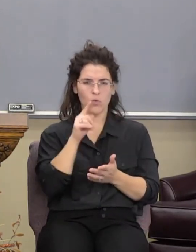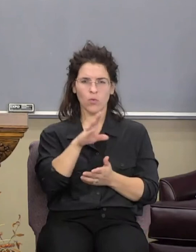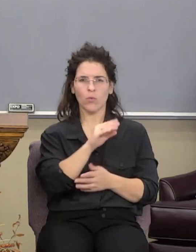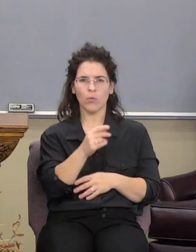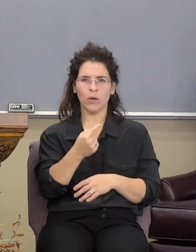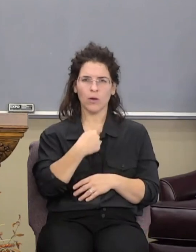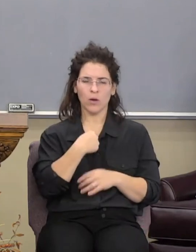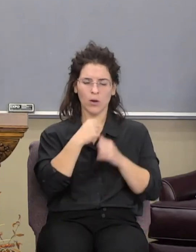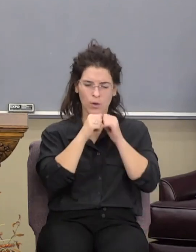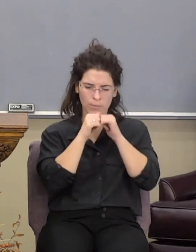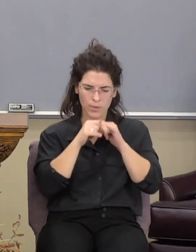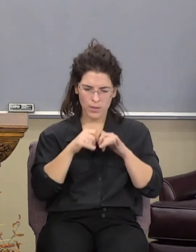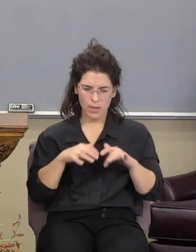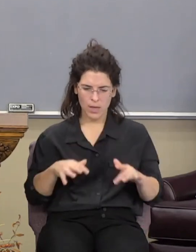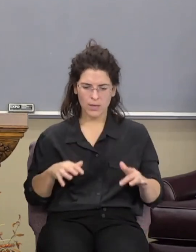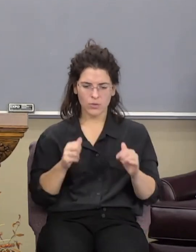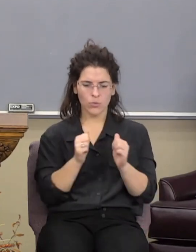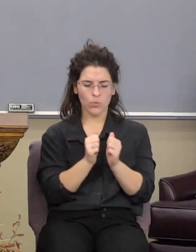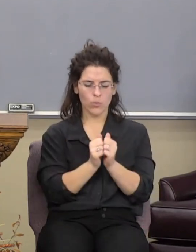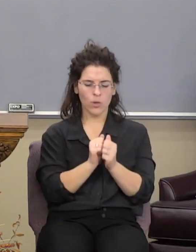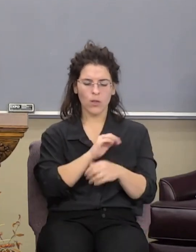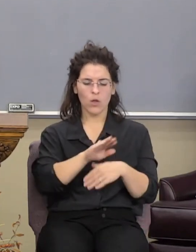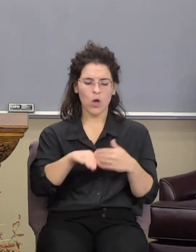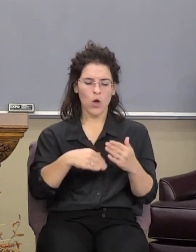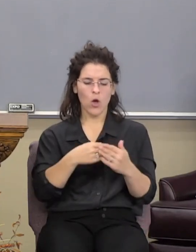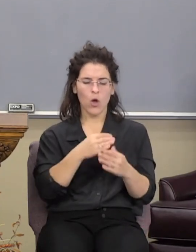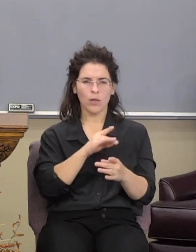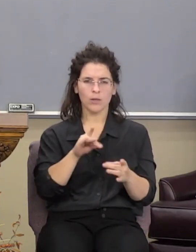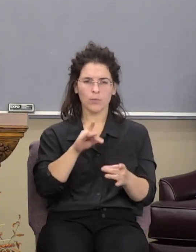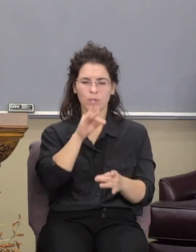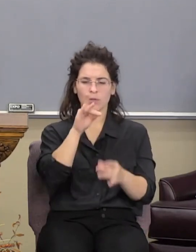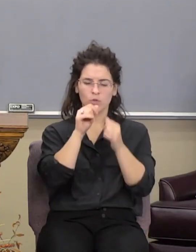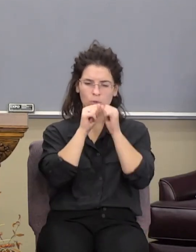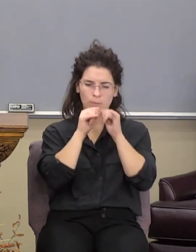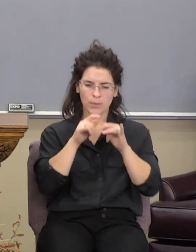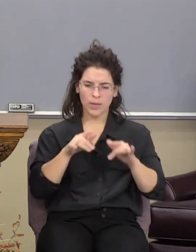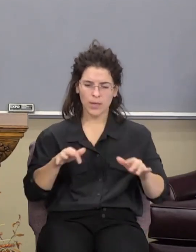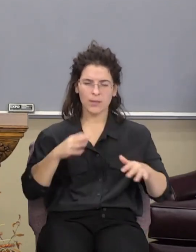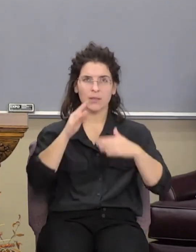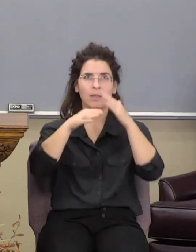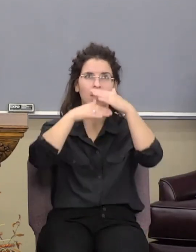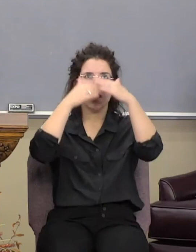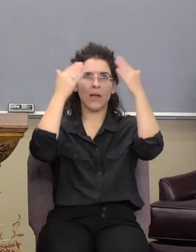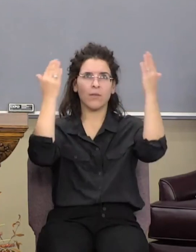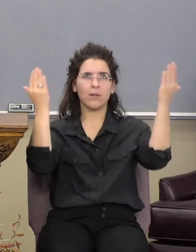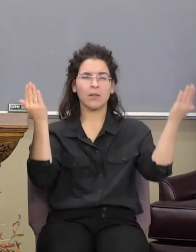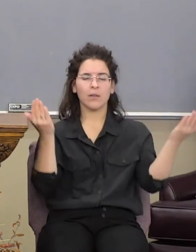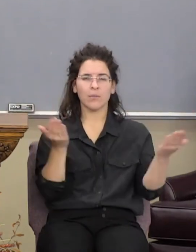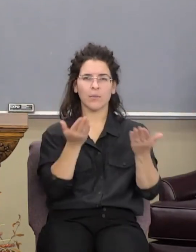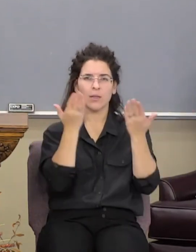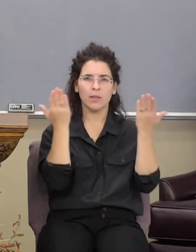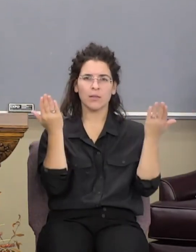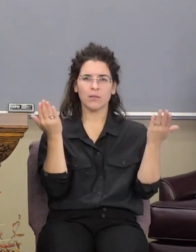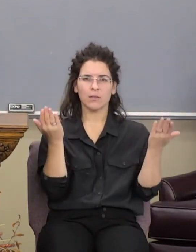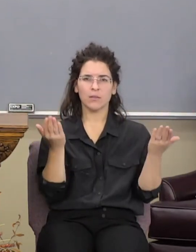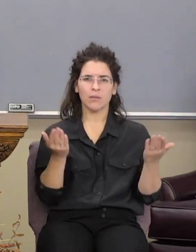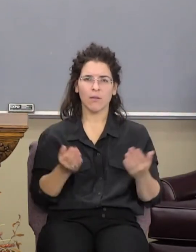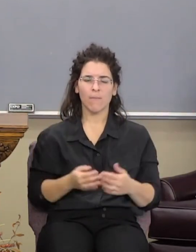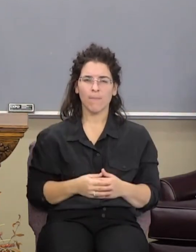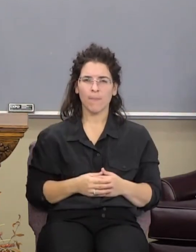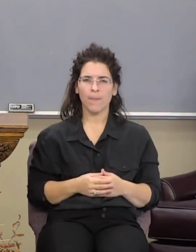are blessed with all spiritual blessings in heavenly